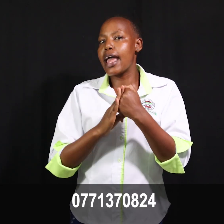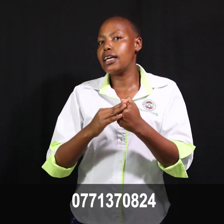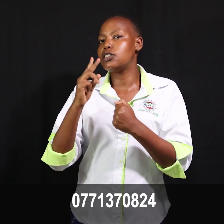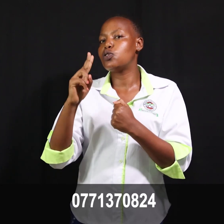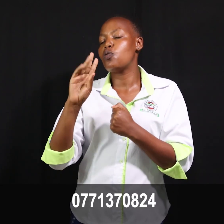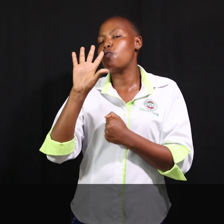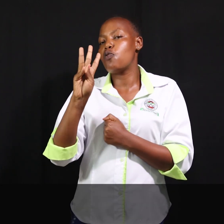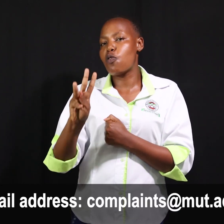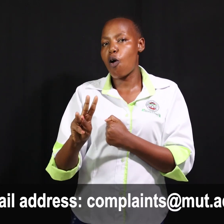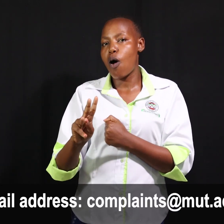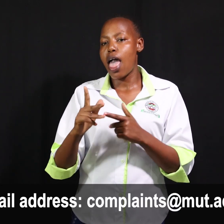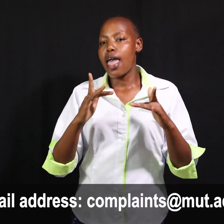370824. Email address